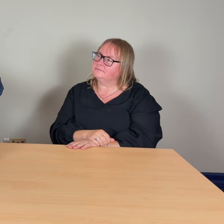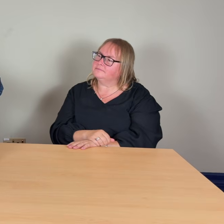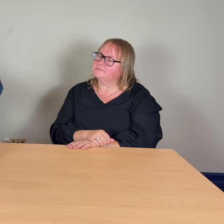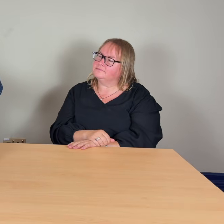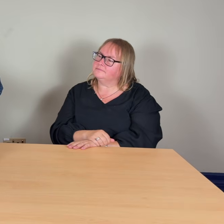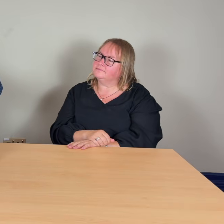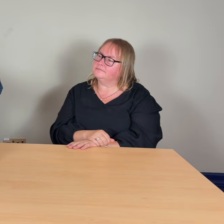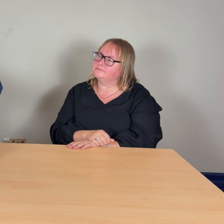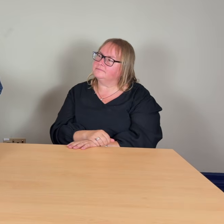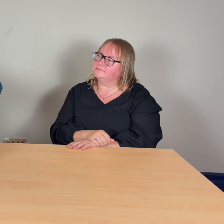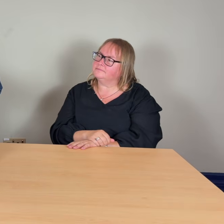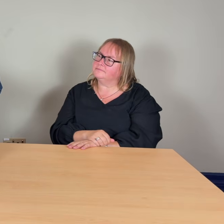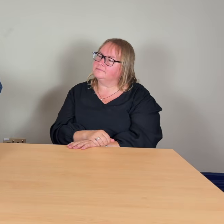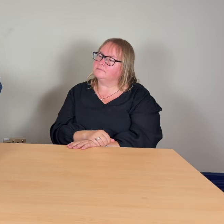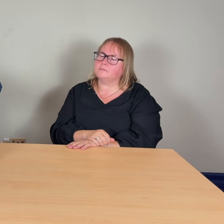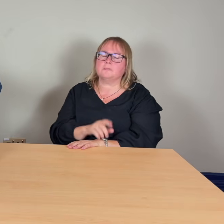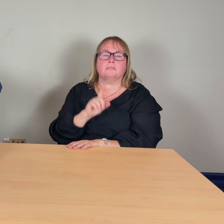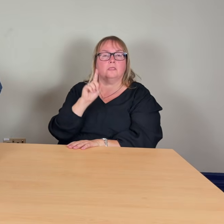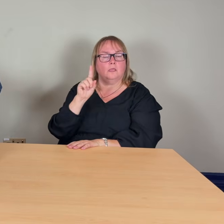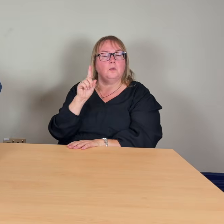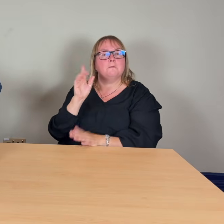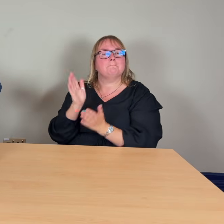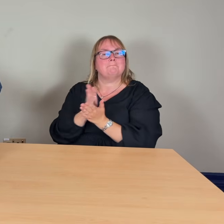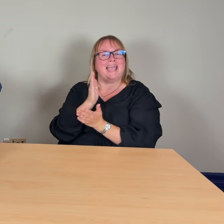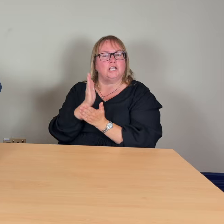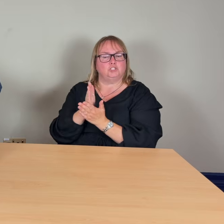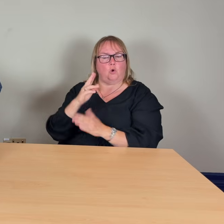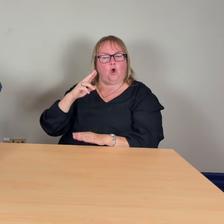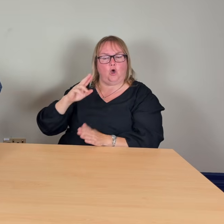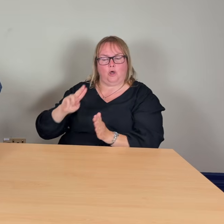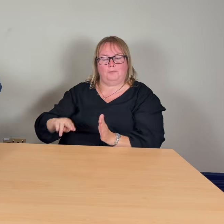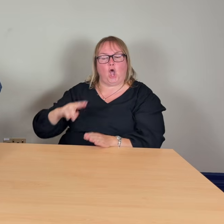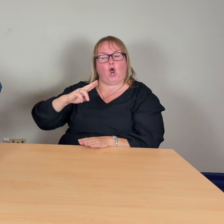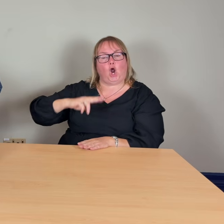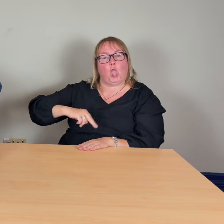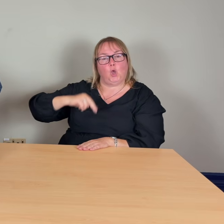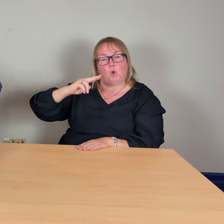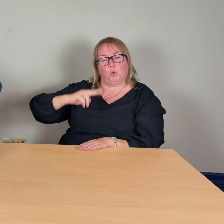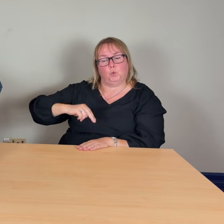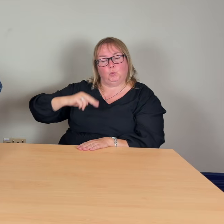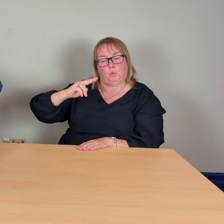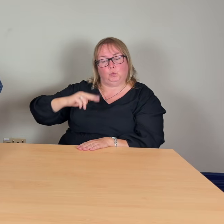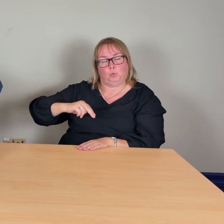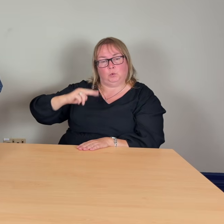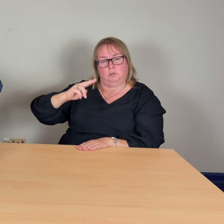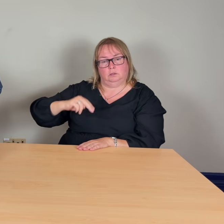I'm going to make sure that the base layer has some glue on it already.